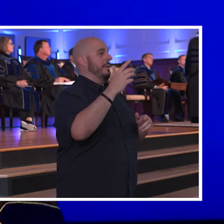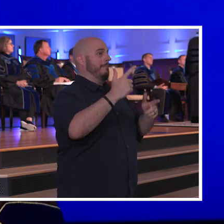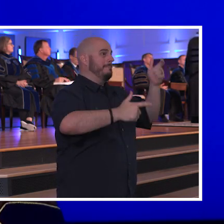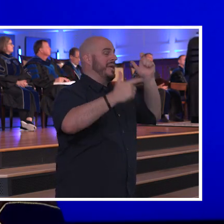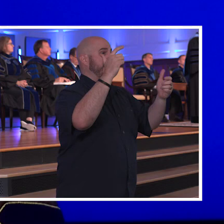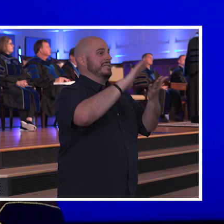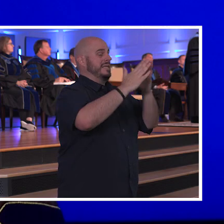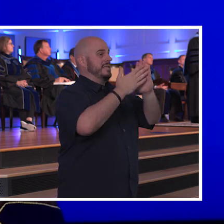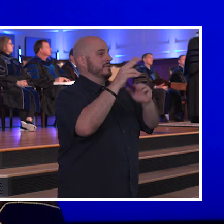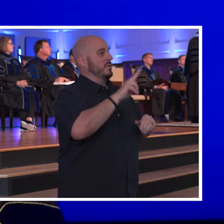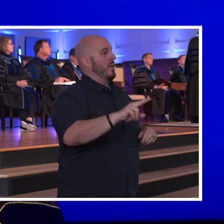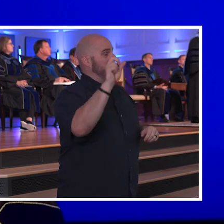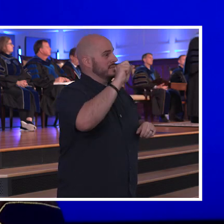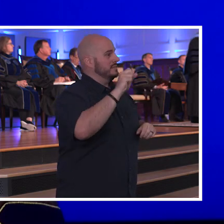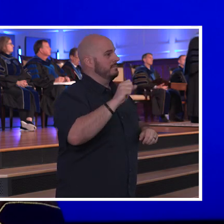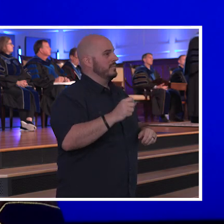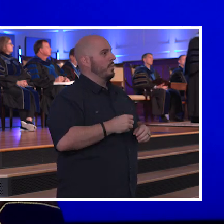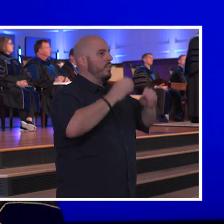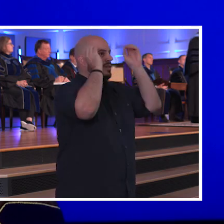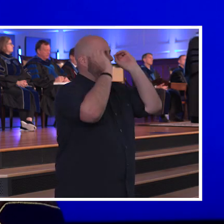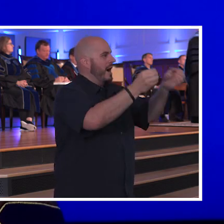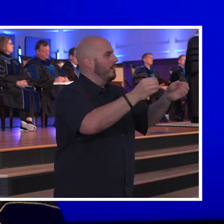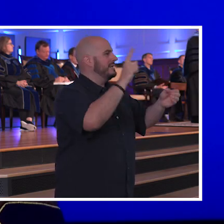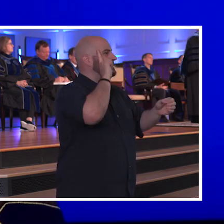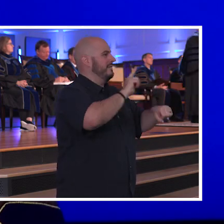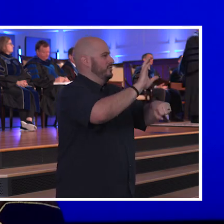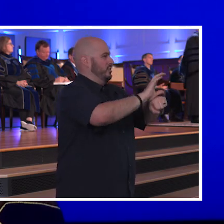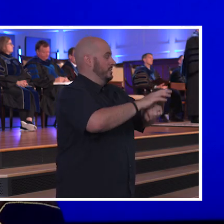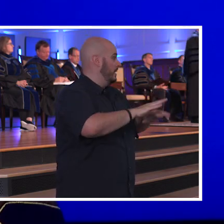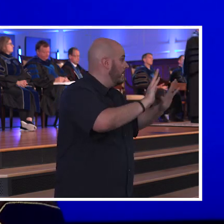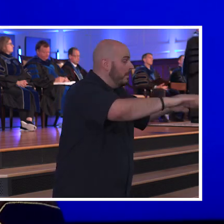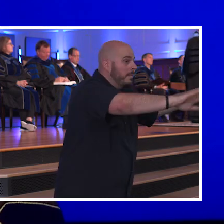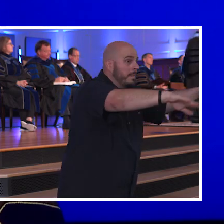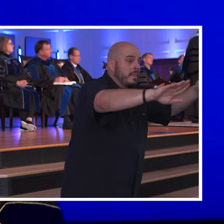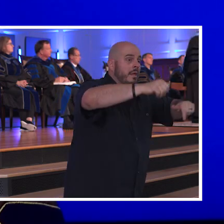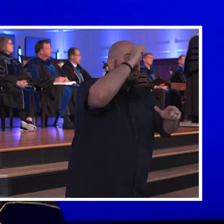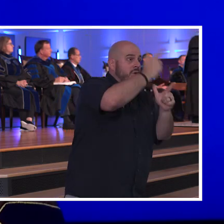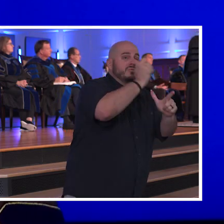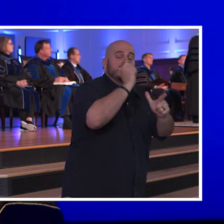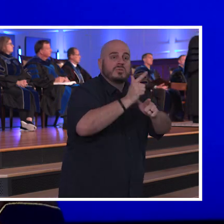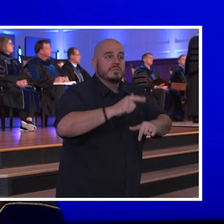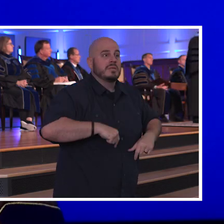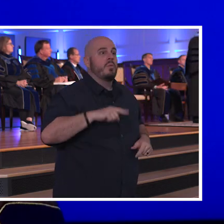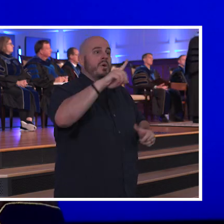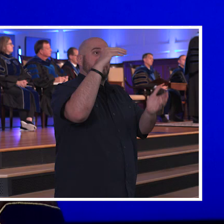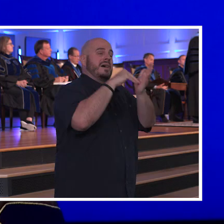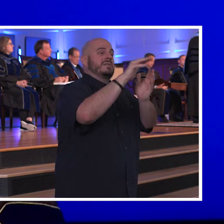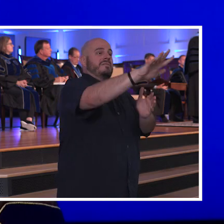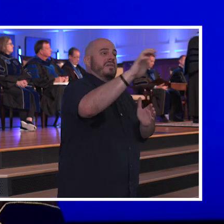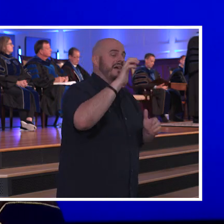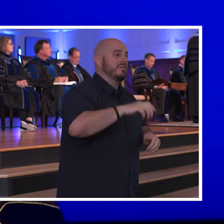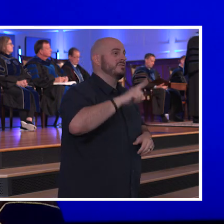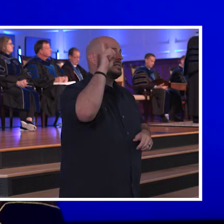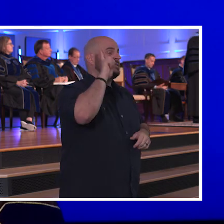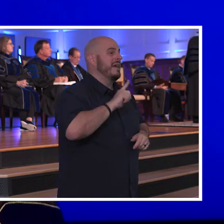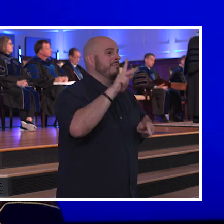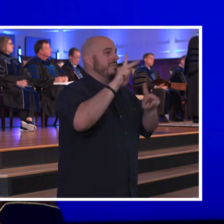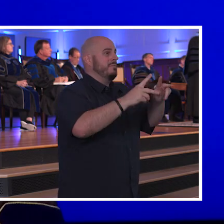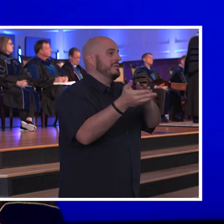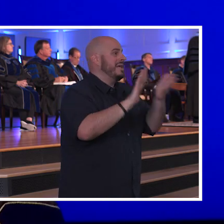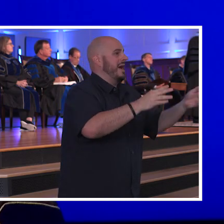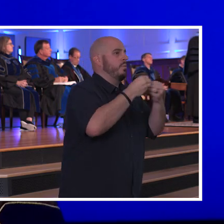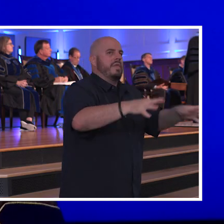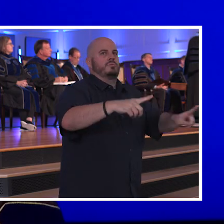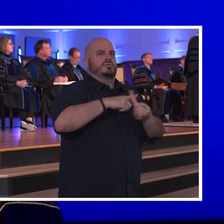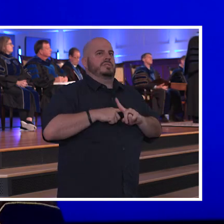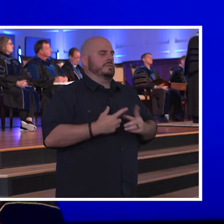deaf church. And brothers and sisters, 1,500 deaf people die daily without Jesus.